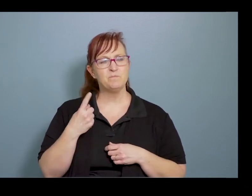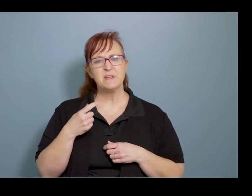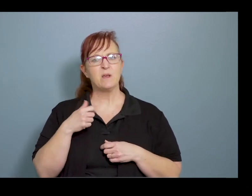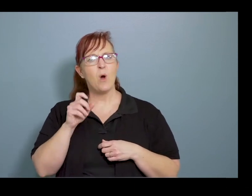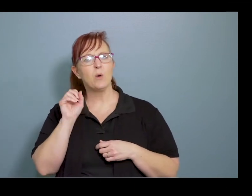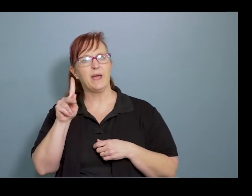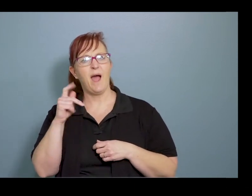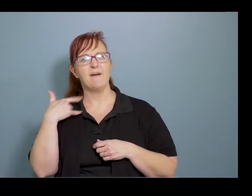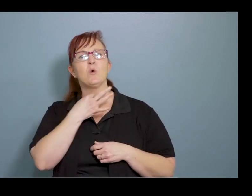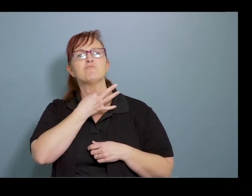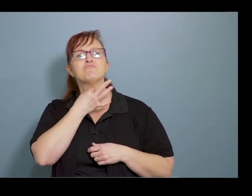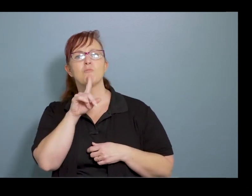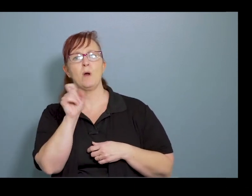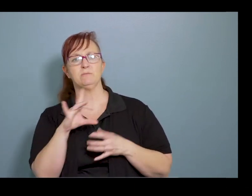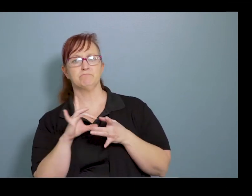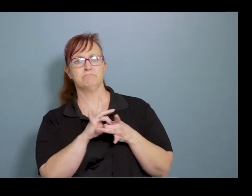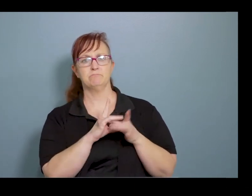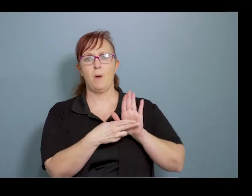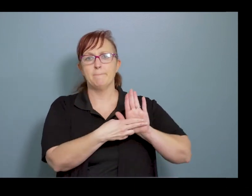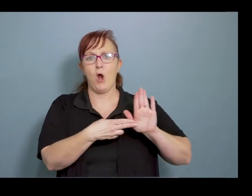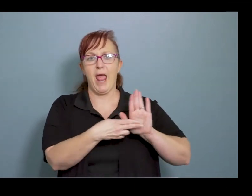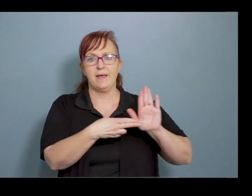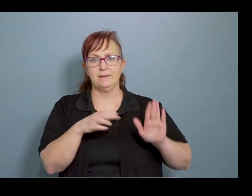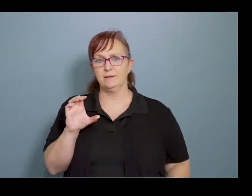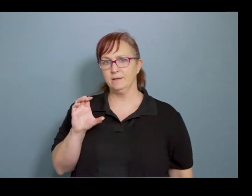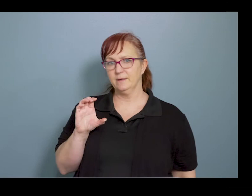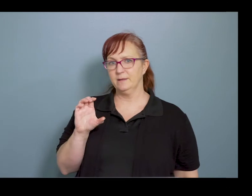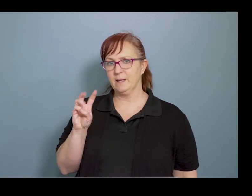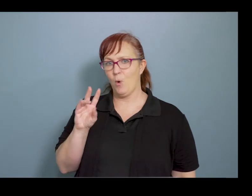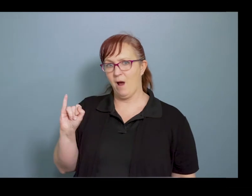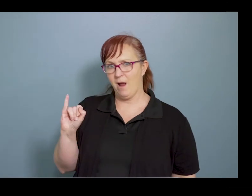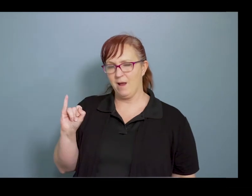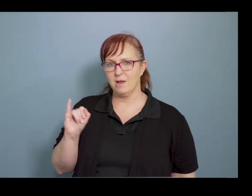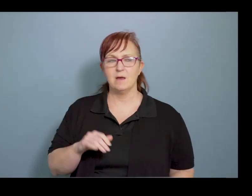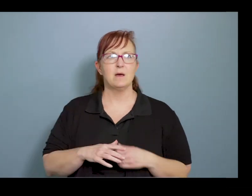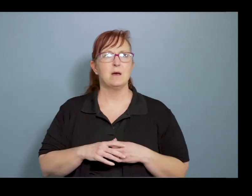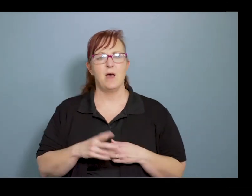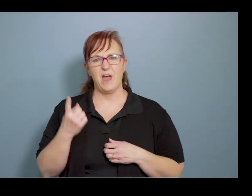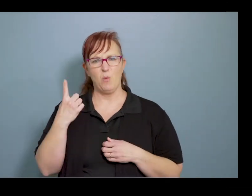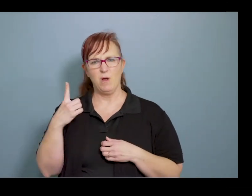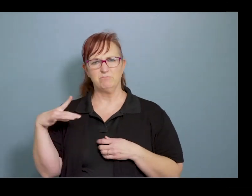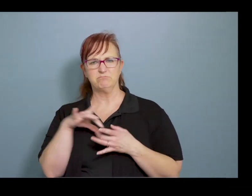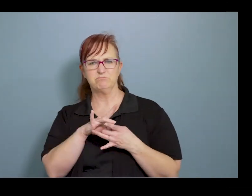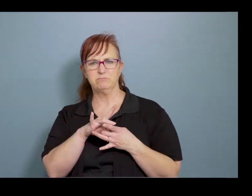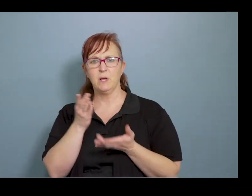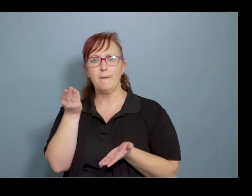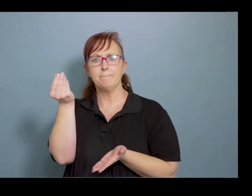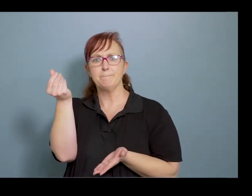during the branding presentation, and so I want to jump into that one first, and it was centered around the